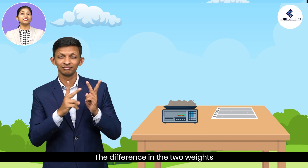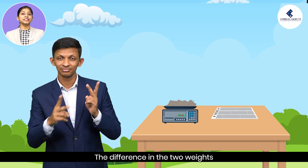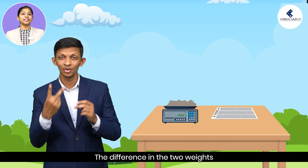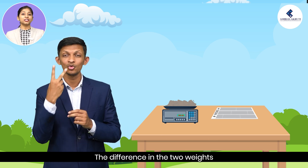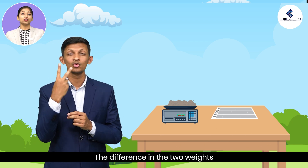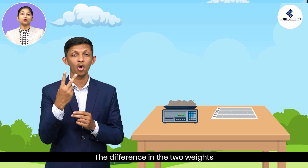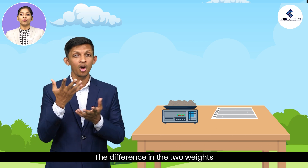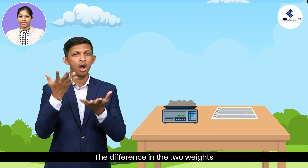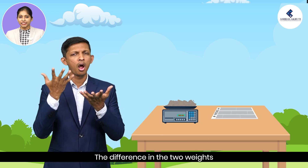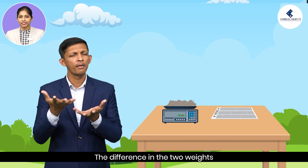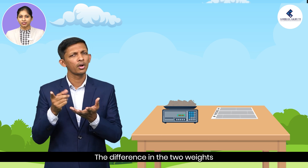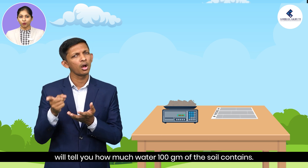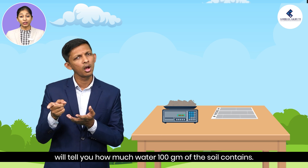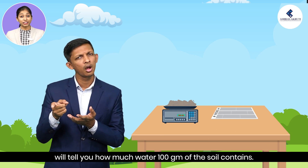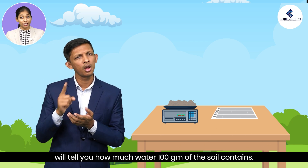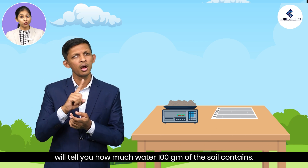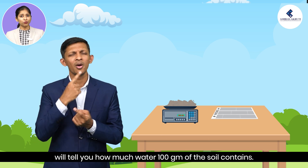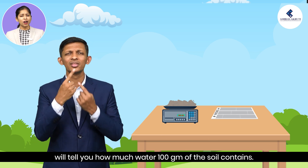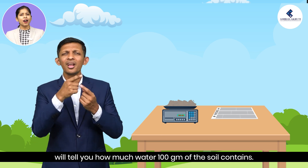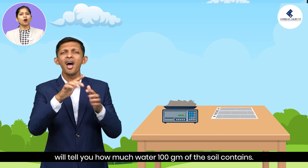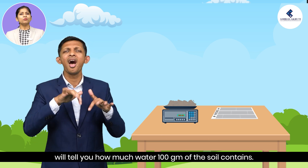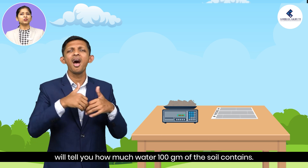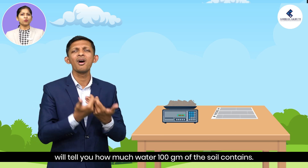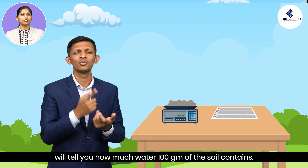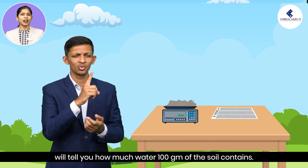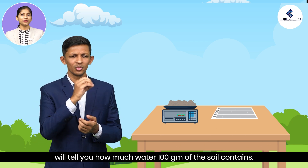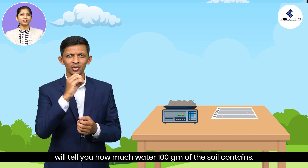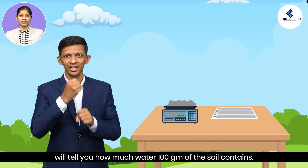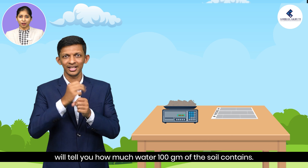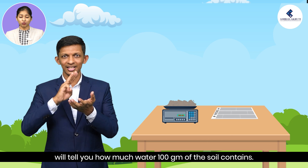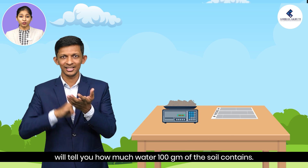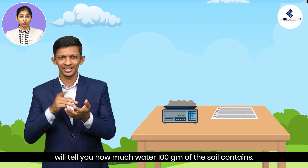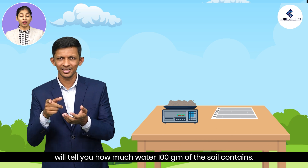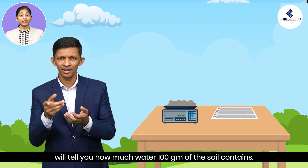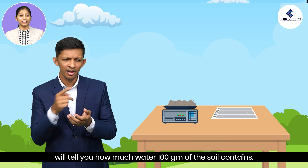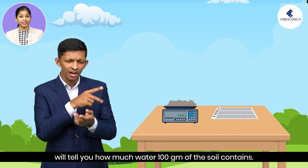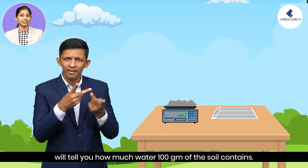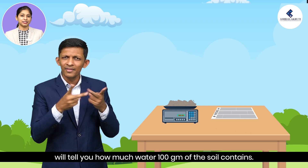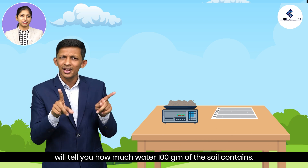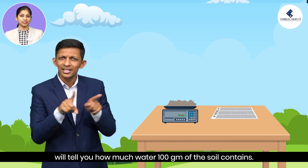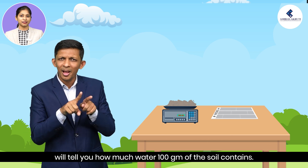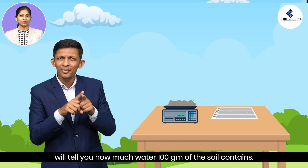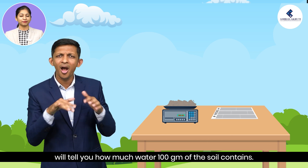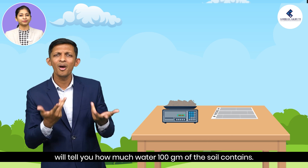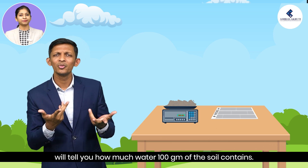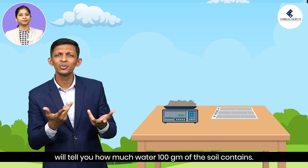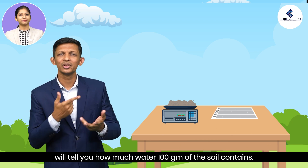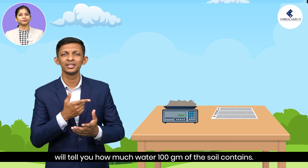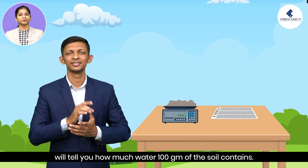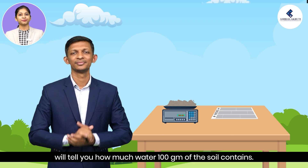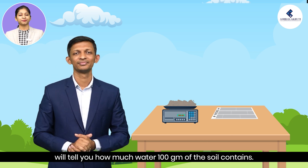The difference in the two weights will tell you how much water 100 grams of the soil contains.